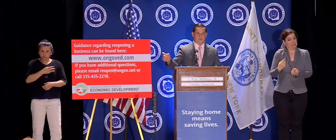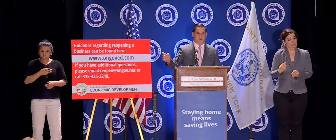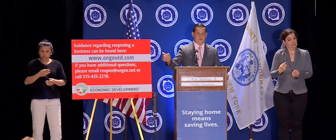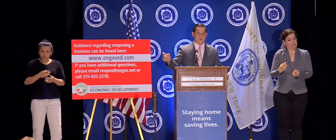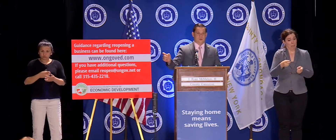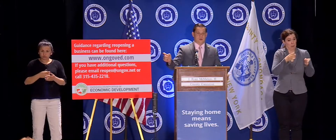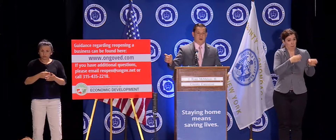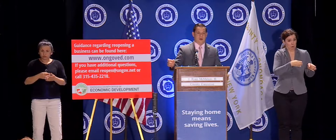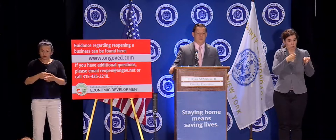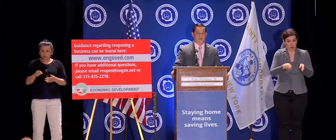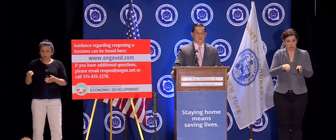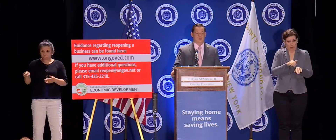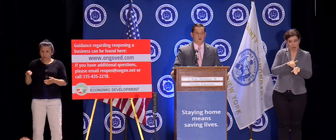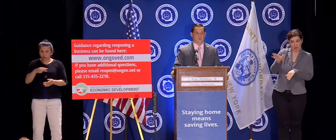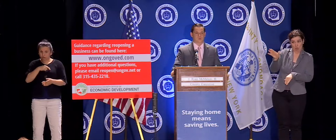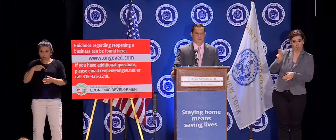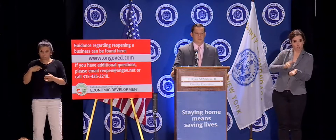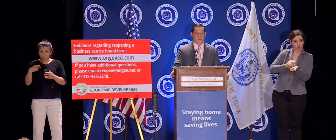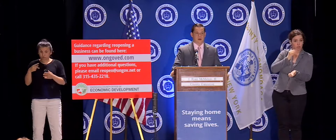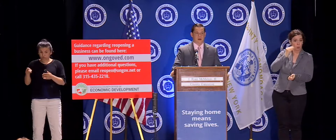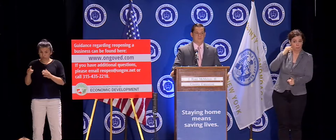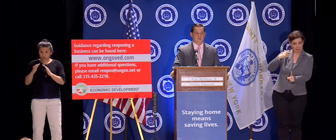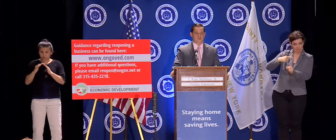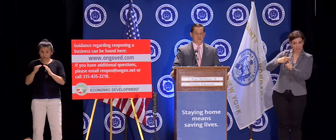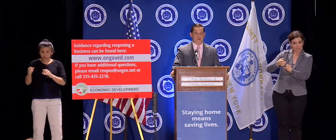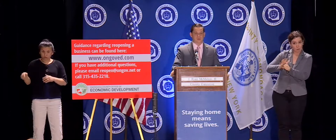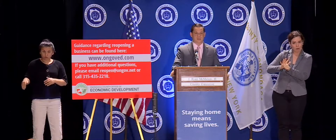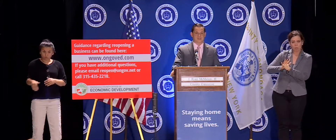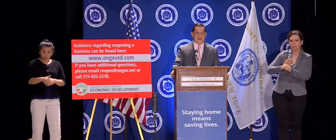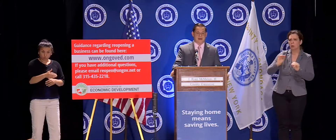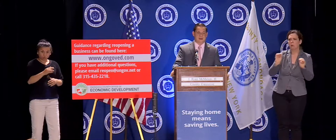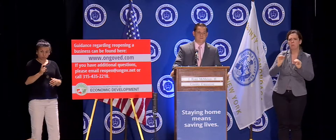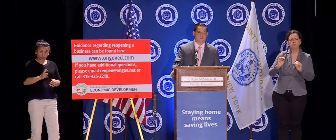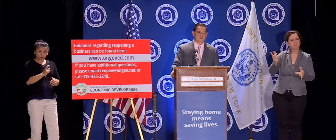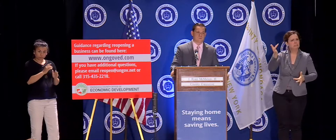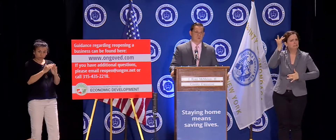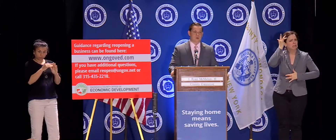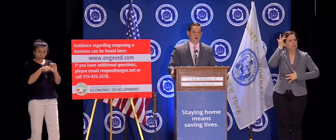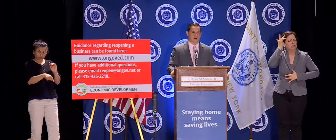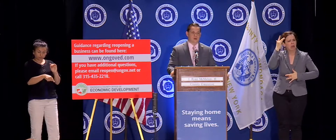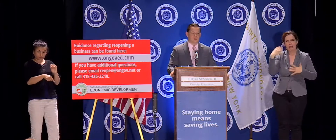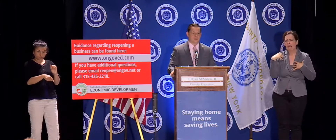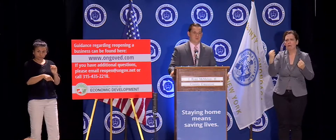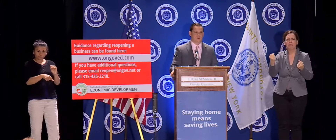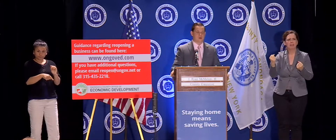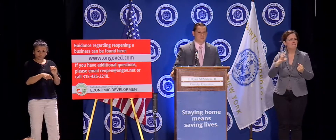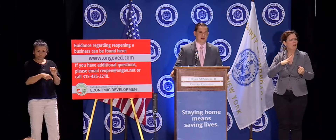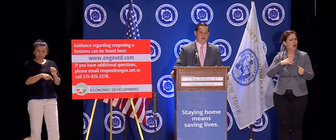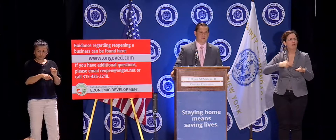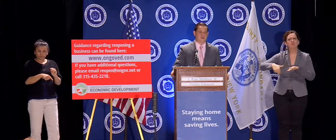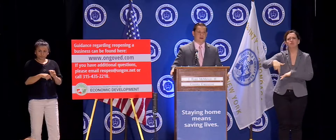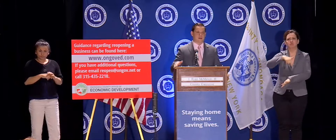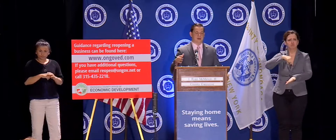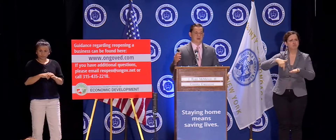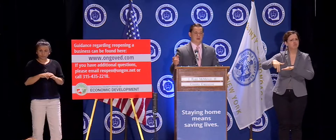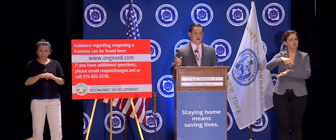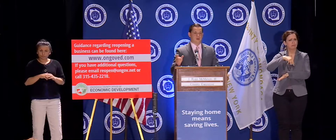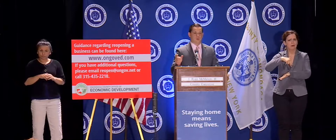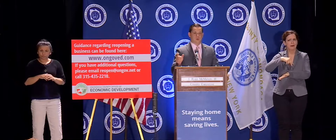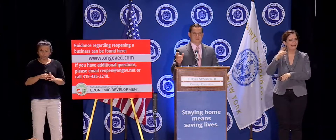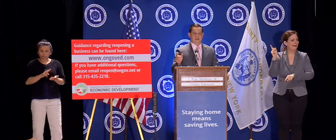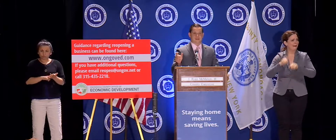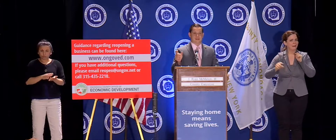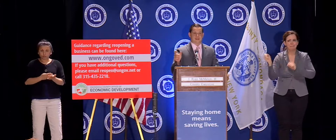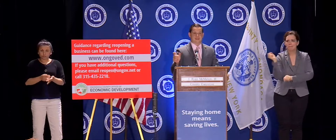their homes in nursing homes is skewing this data. And we understand the fact that